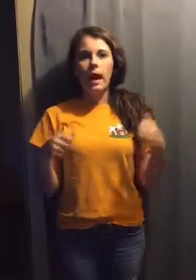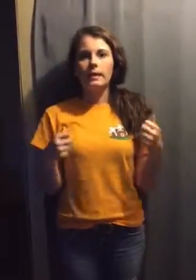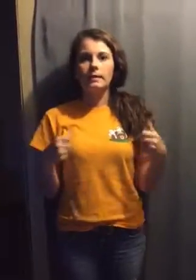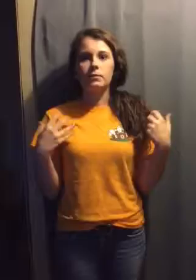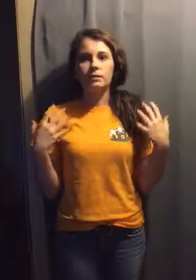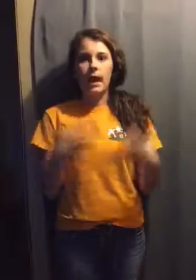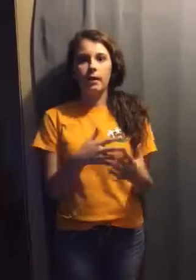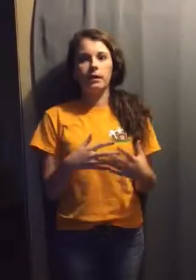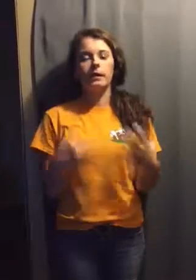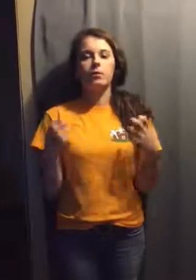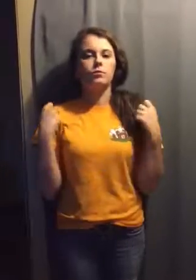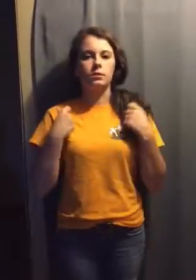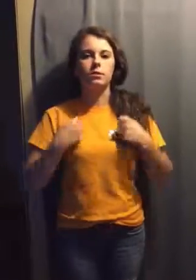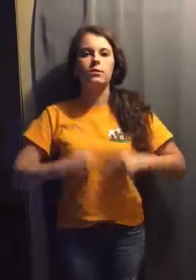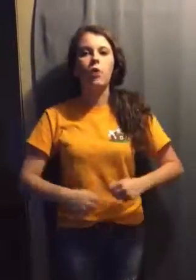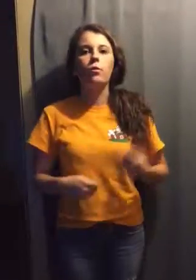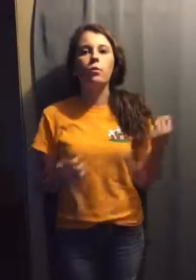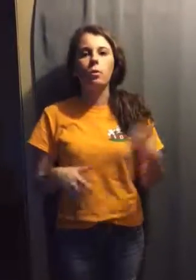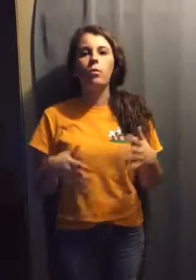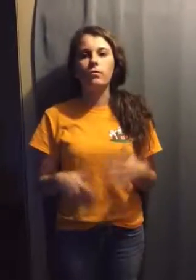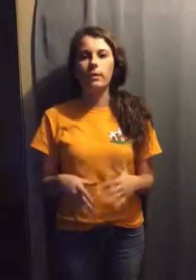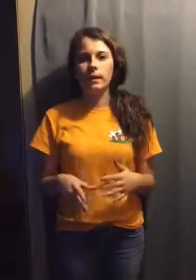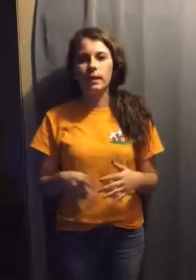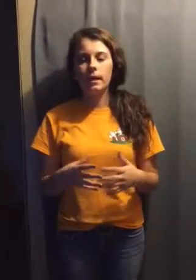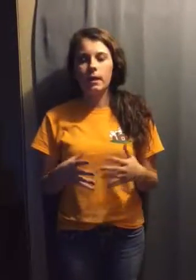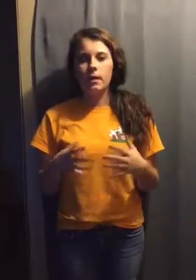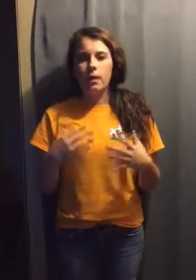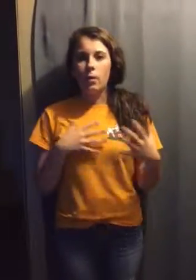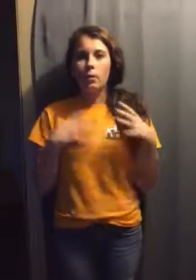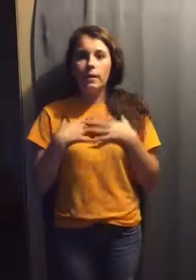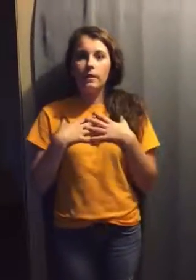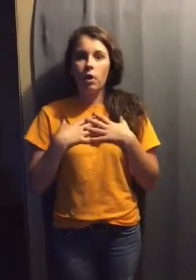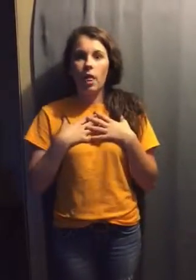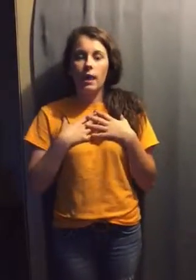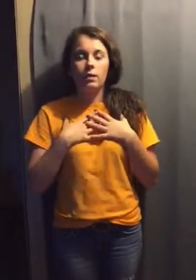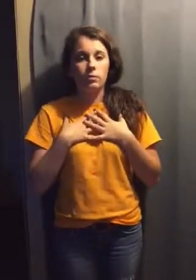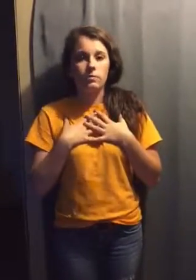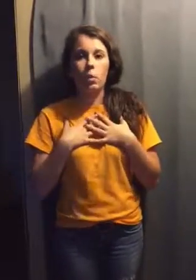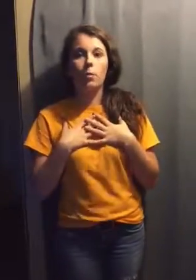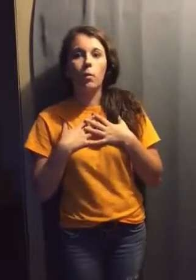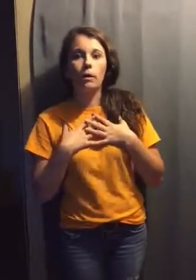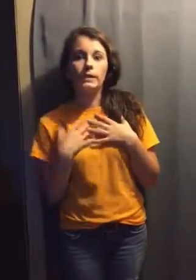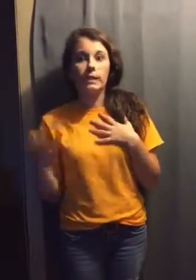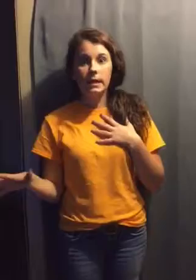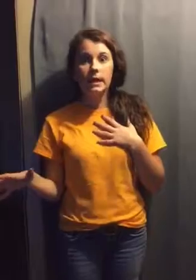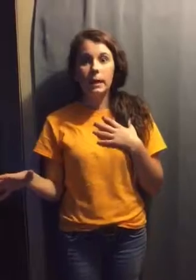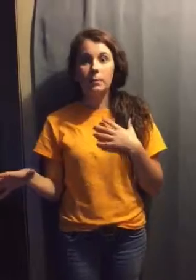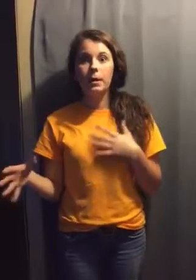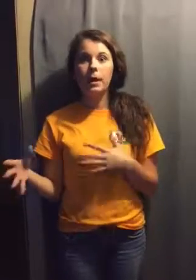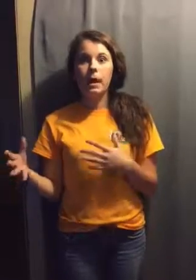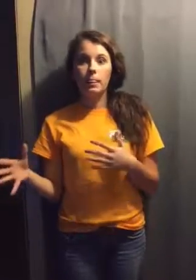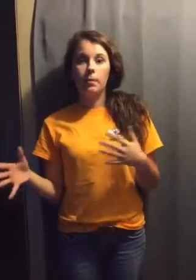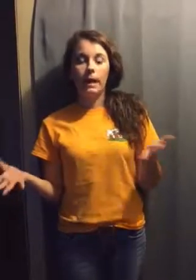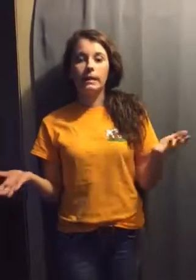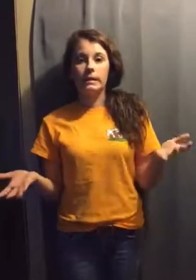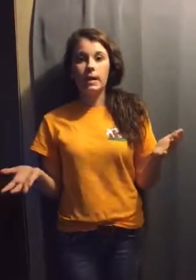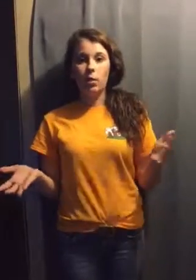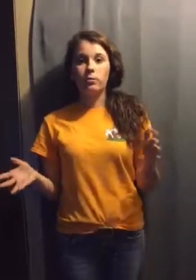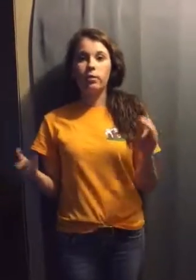nice and it was elegant and it was just so formal fitted that we thought that it was formal, but to them back in the day, probably they're